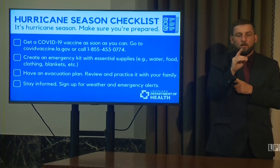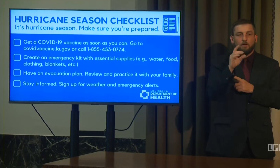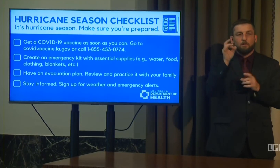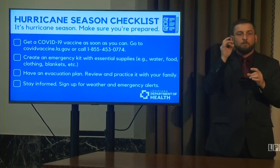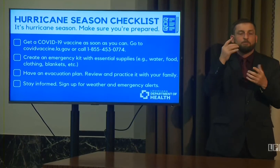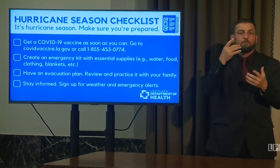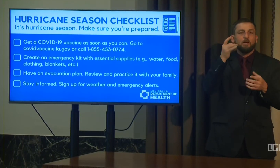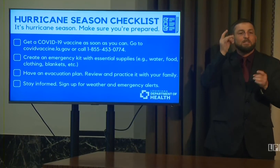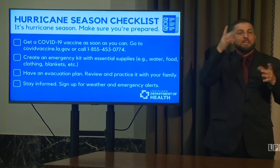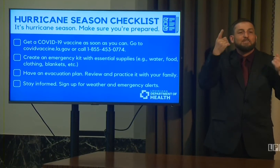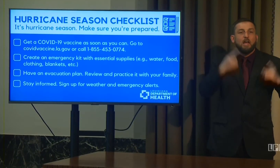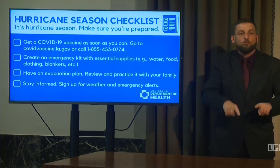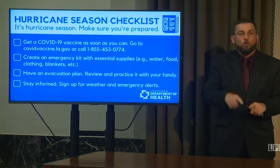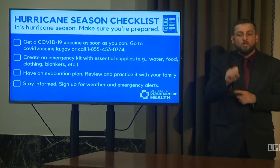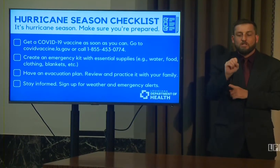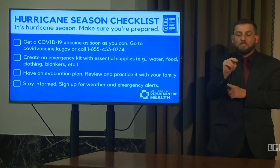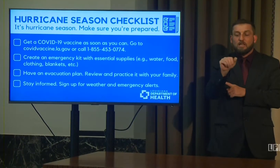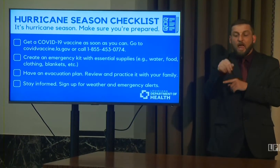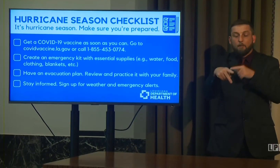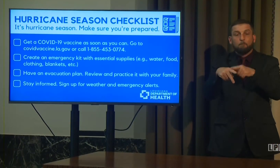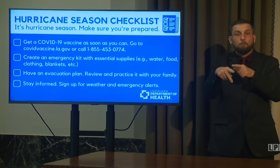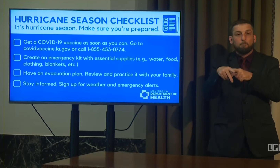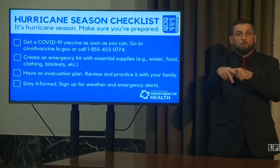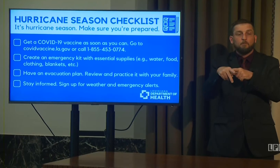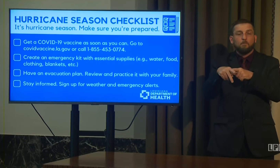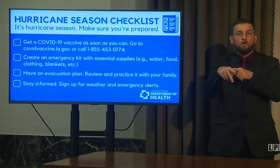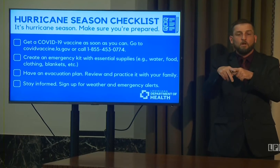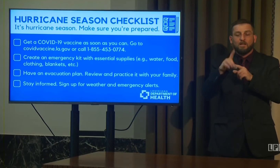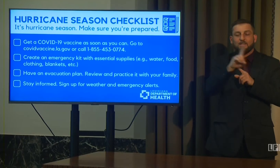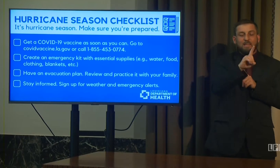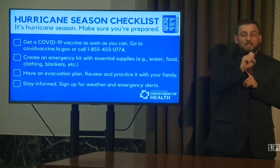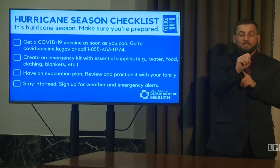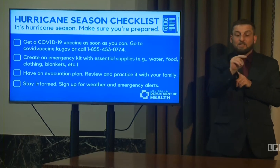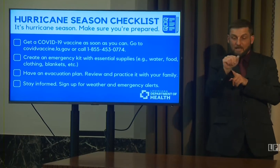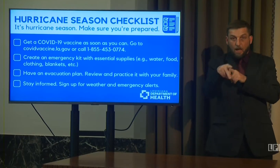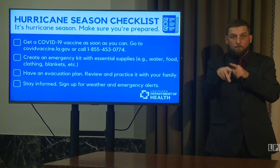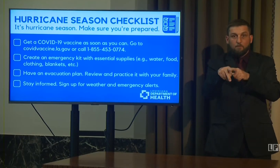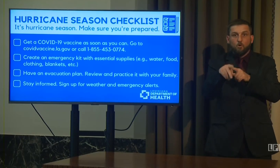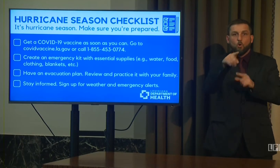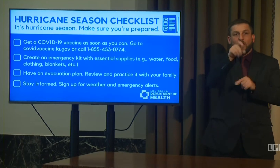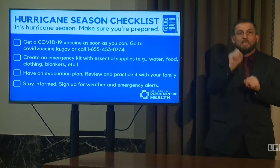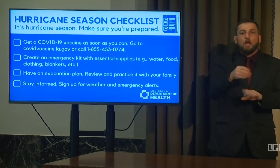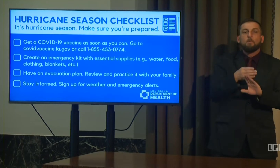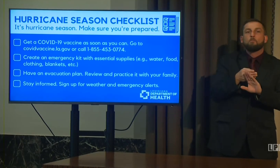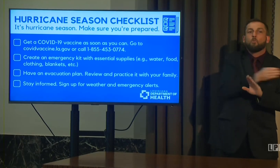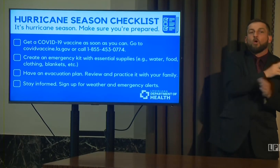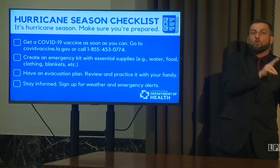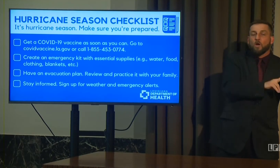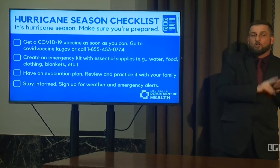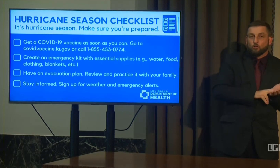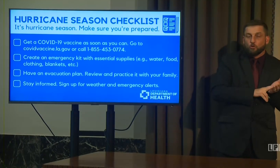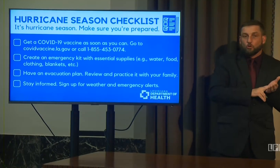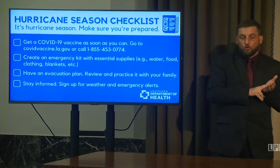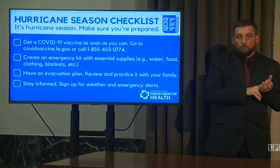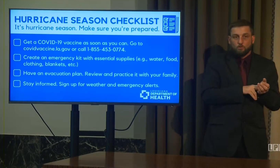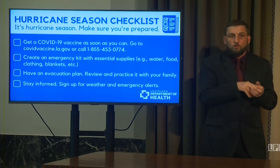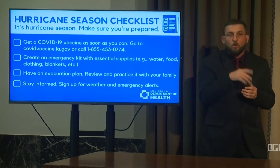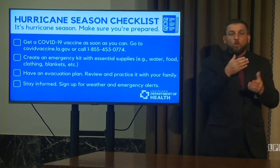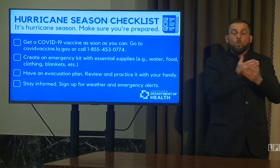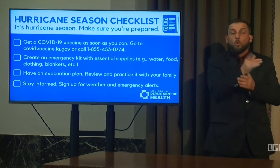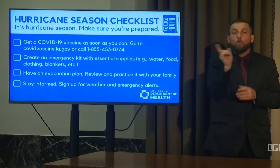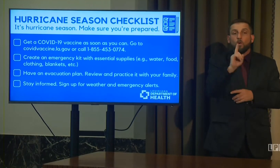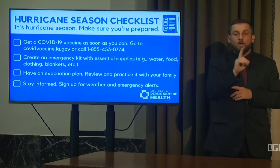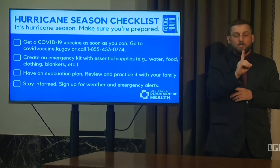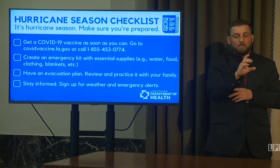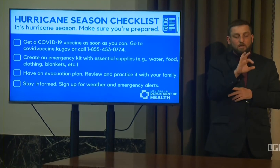benefits. You pre-register, I should say, for DSNAP as part of your emergency plans. You do this through the Department of Children and